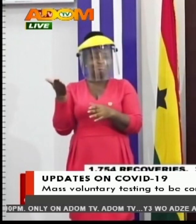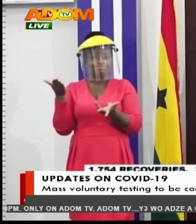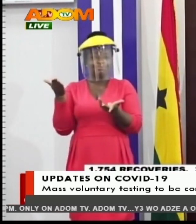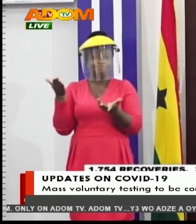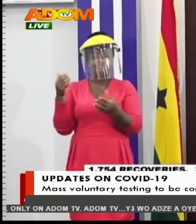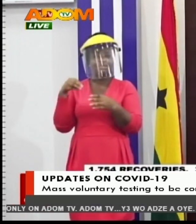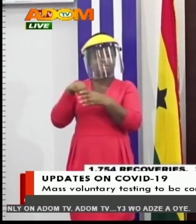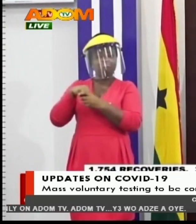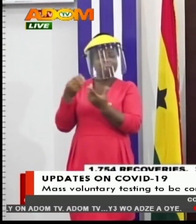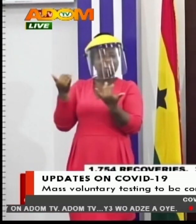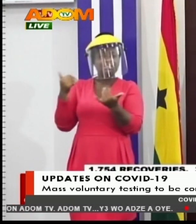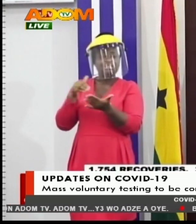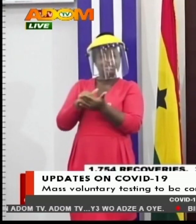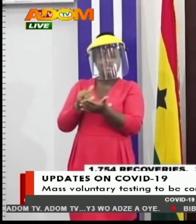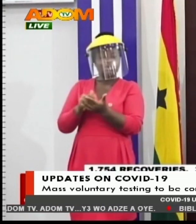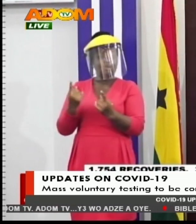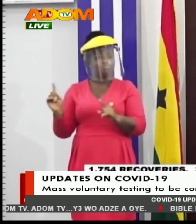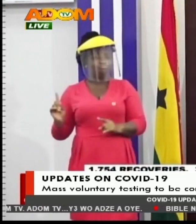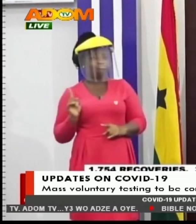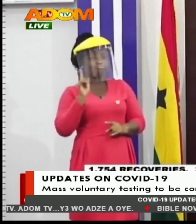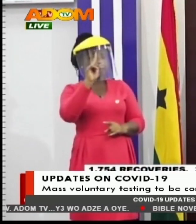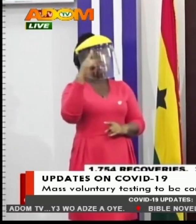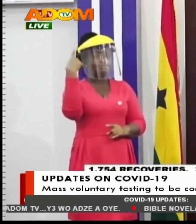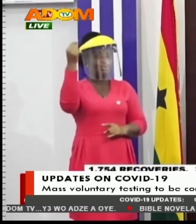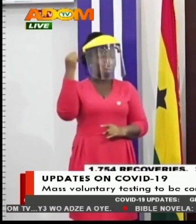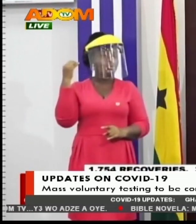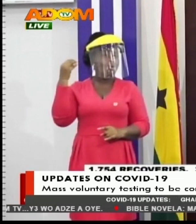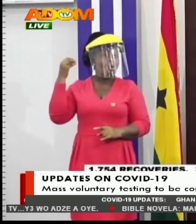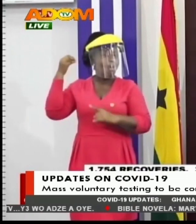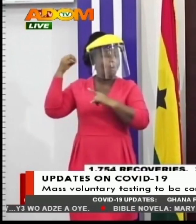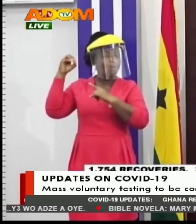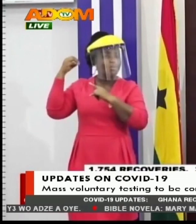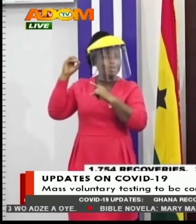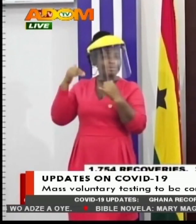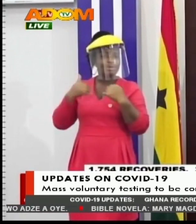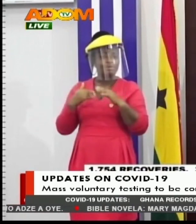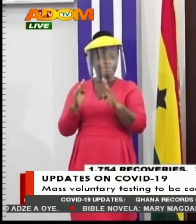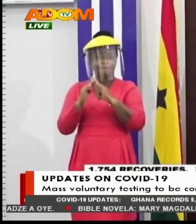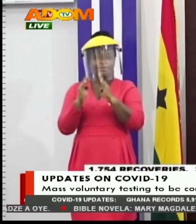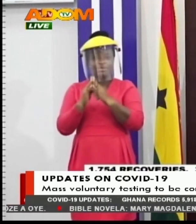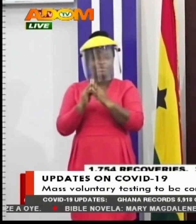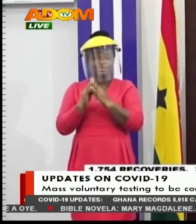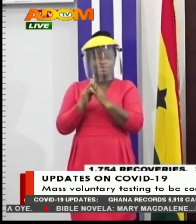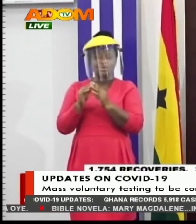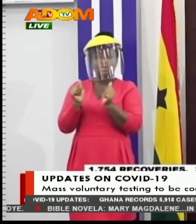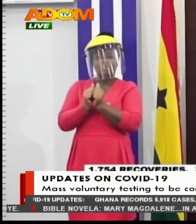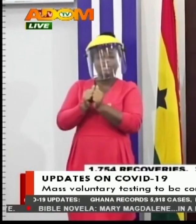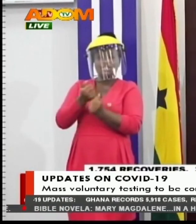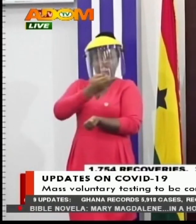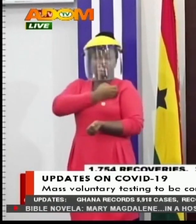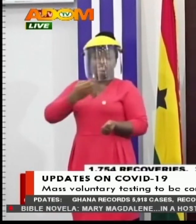how to address the spike in Obuasi. So that's my presentation on Obuasi. Let me give you a few minutes presentation